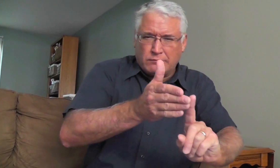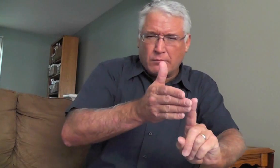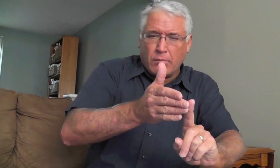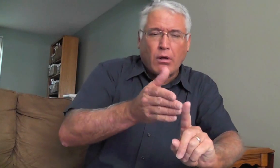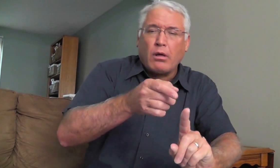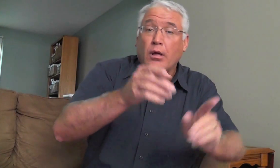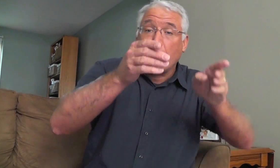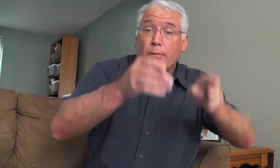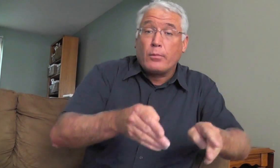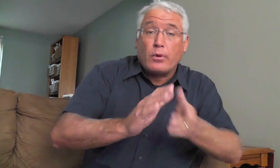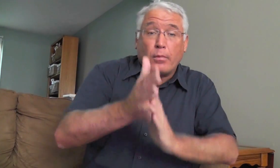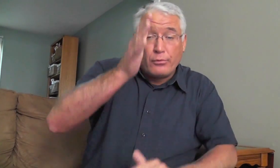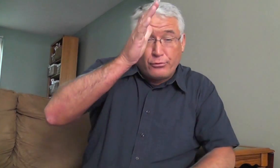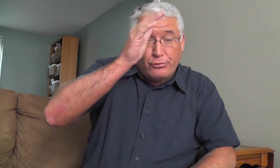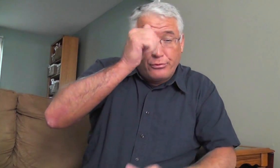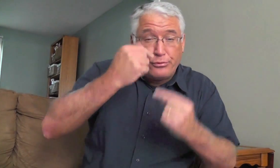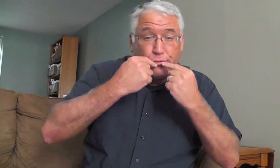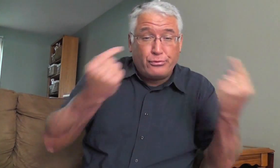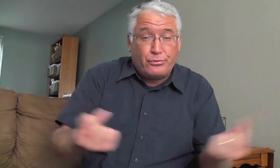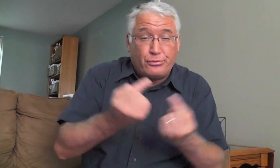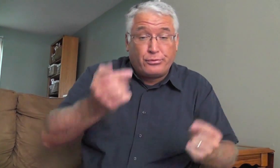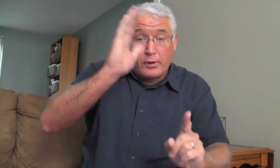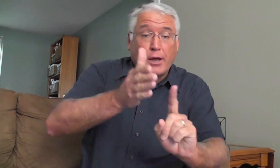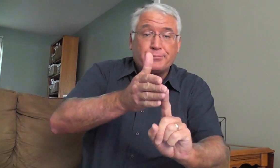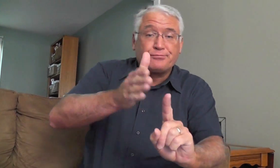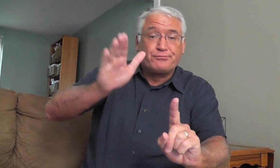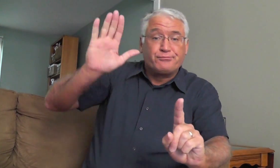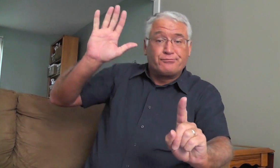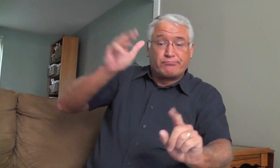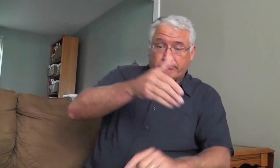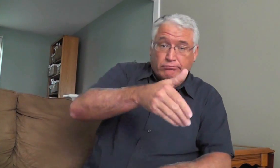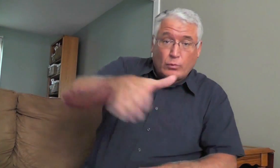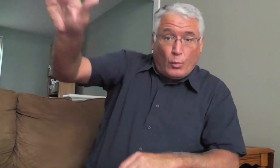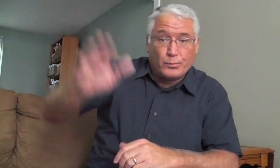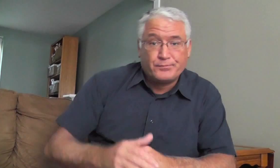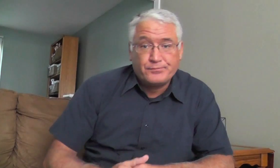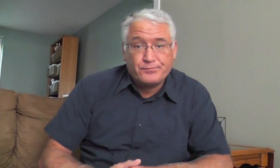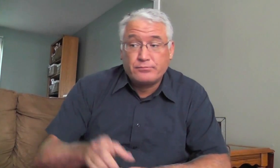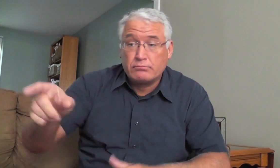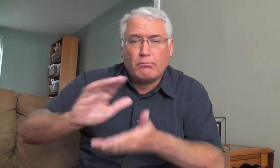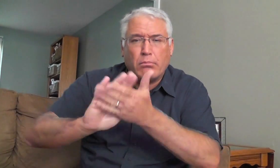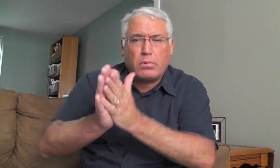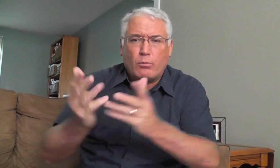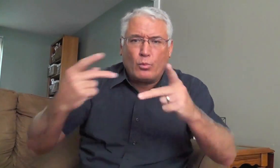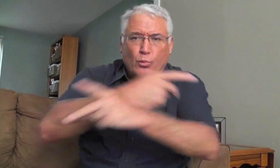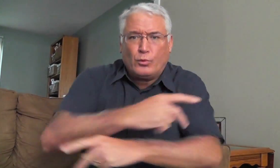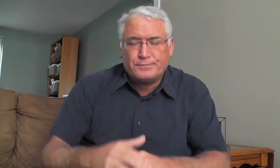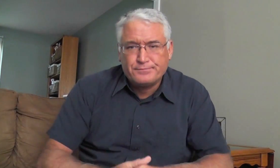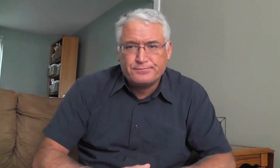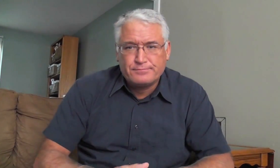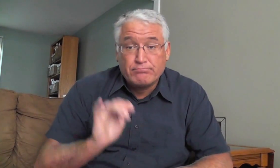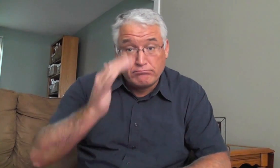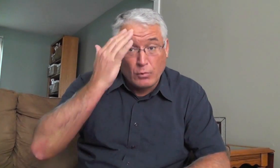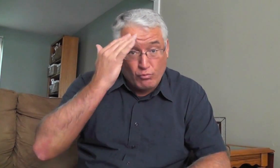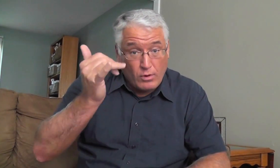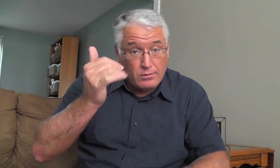became worse. The person was stubborn, and they just went into sin, and God let them go. Became